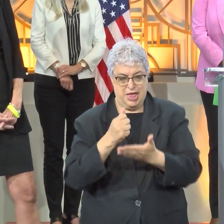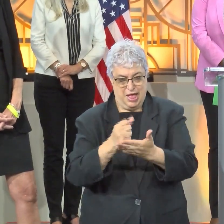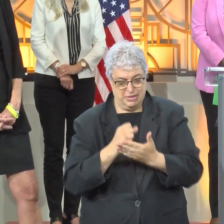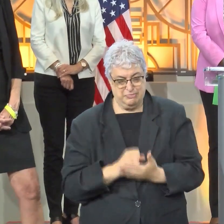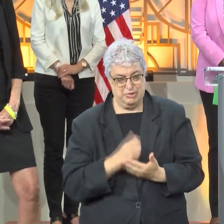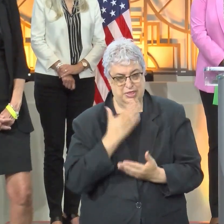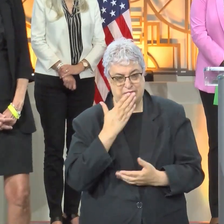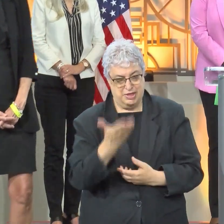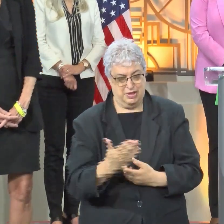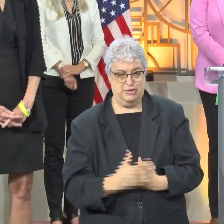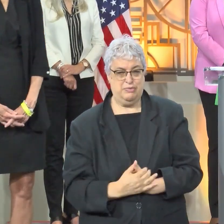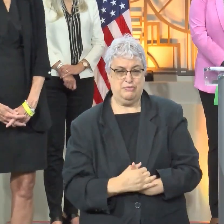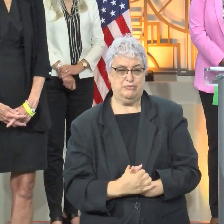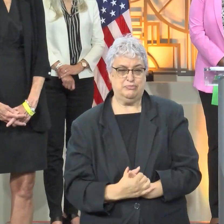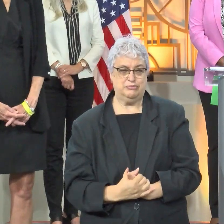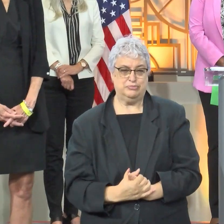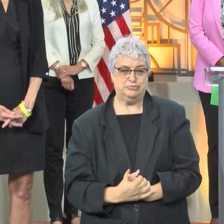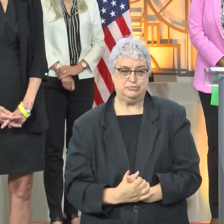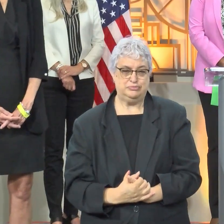it.